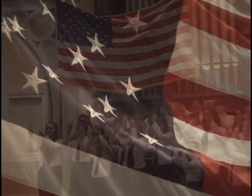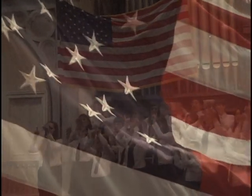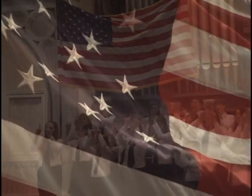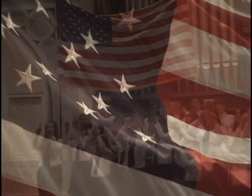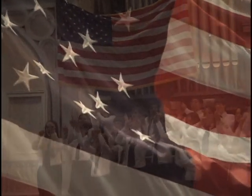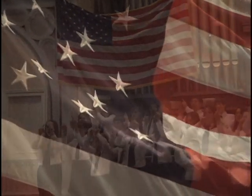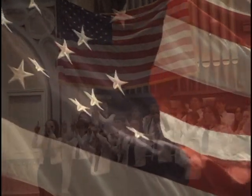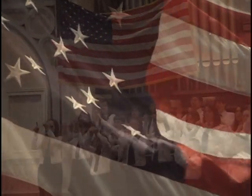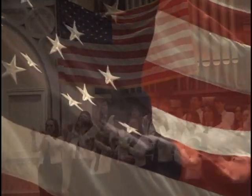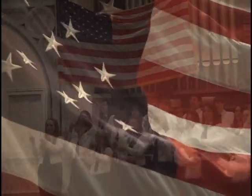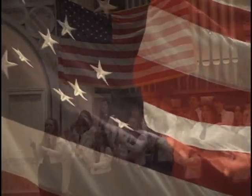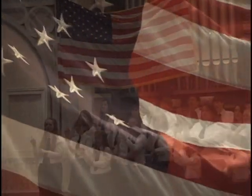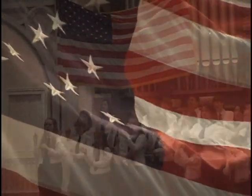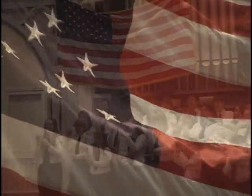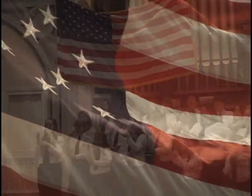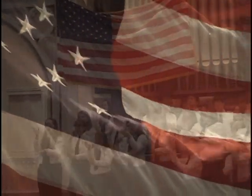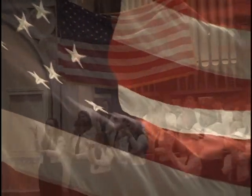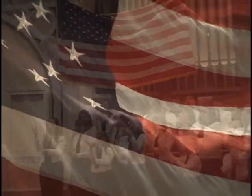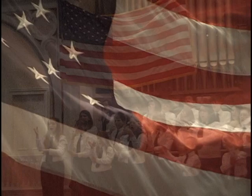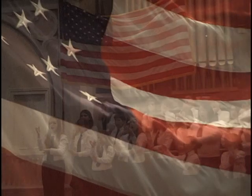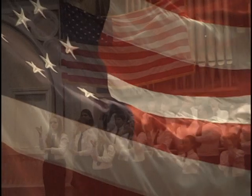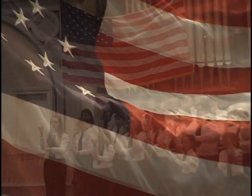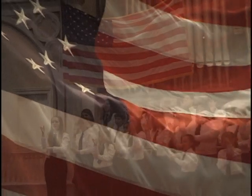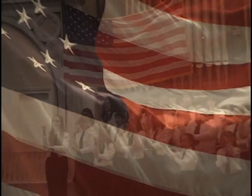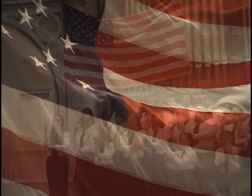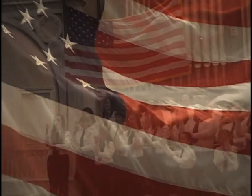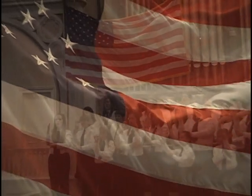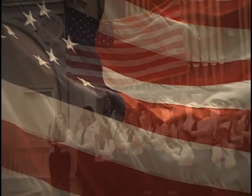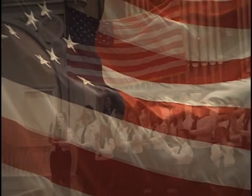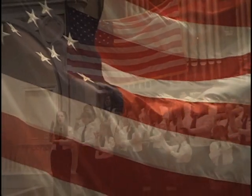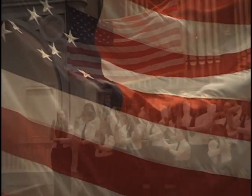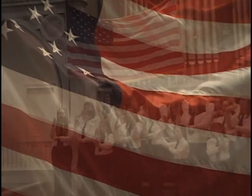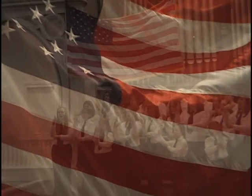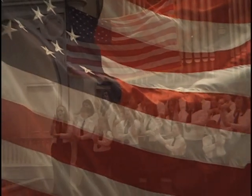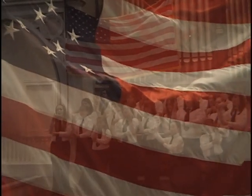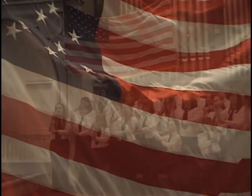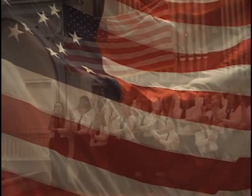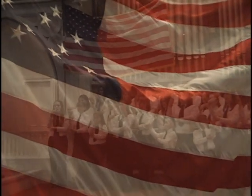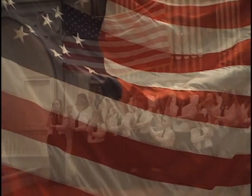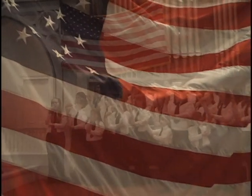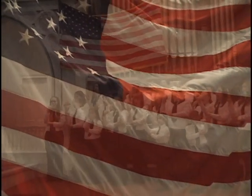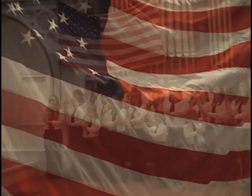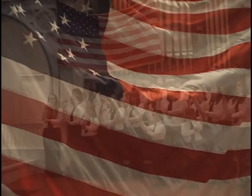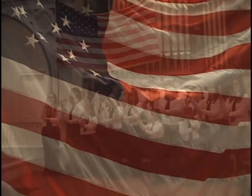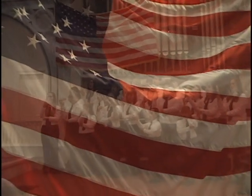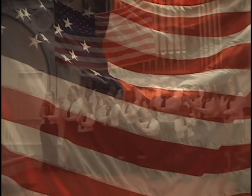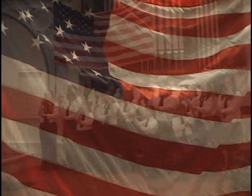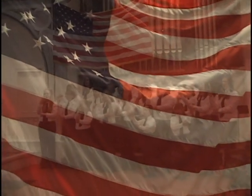-spangled banner yet wave